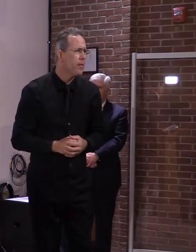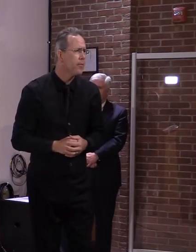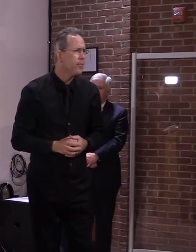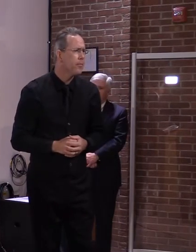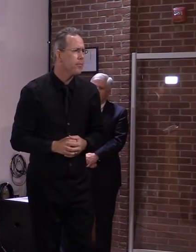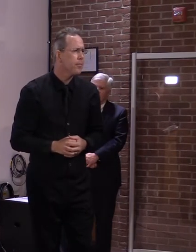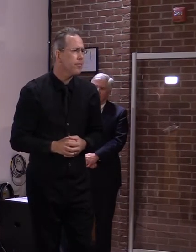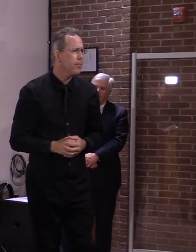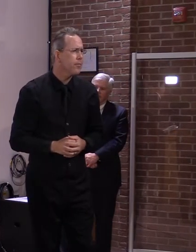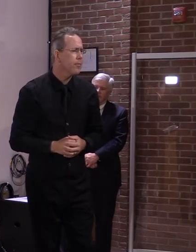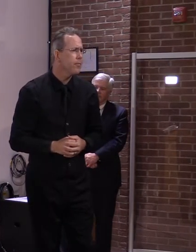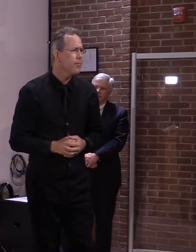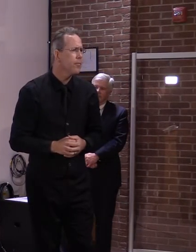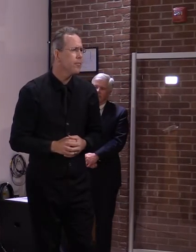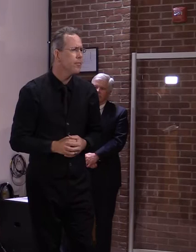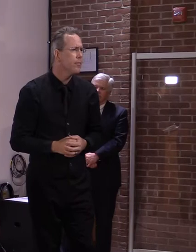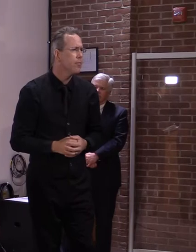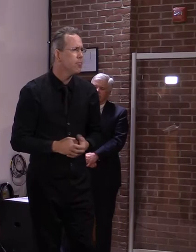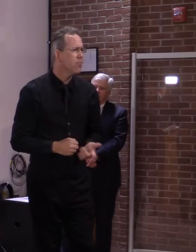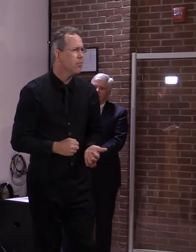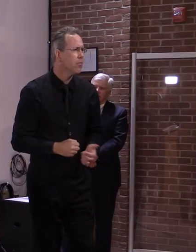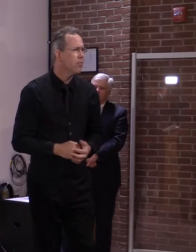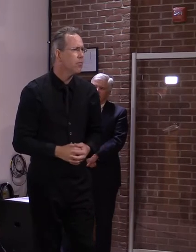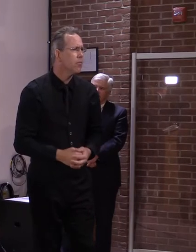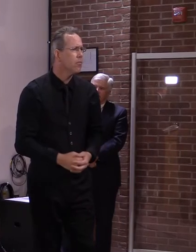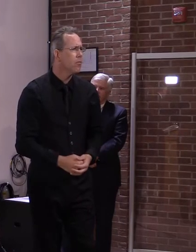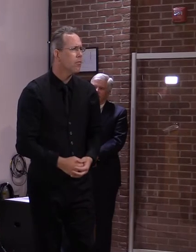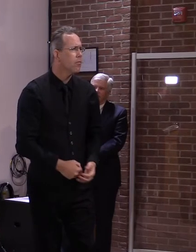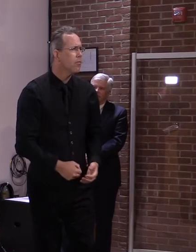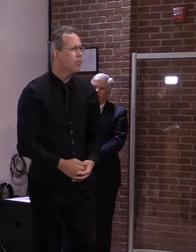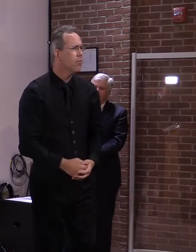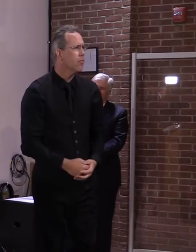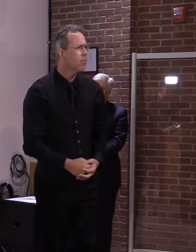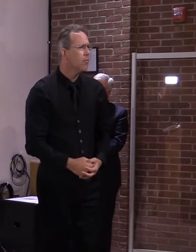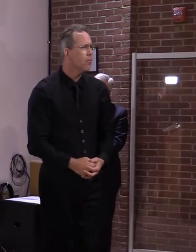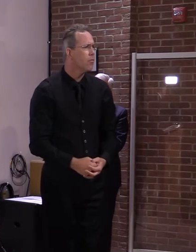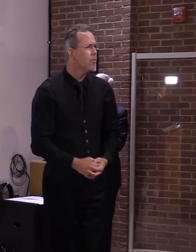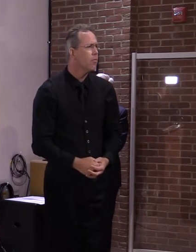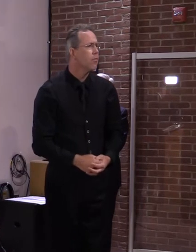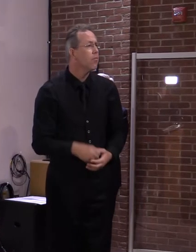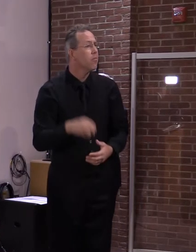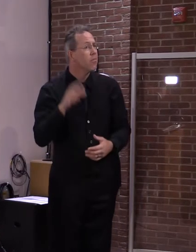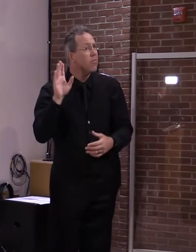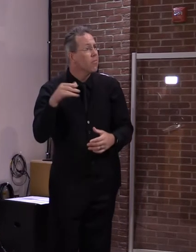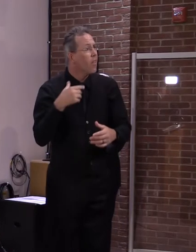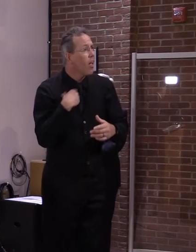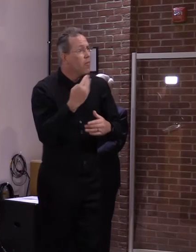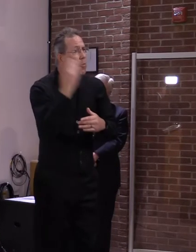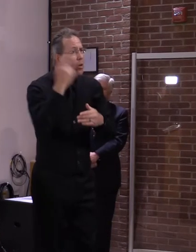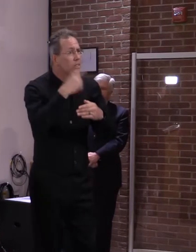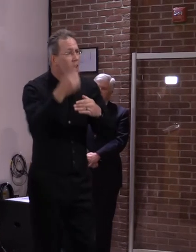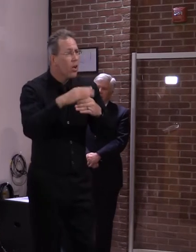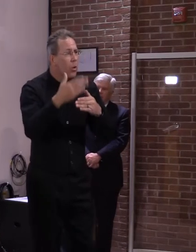activities and a long weekend coming up with some car racing ahead of us. I'm wondering if you have any plans to return to some of your normal